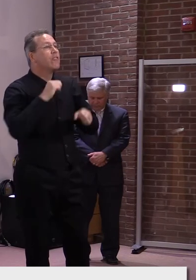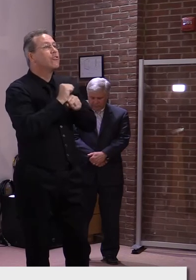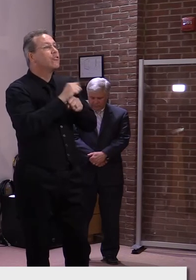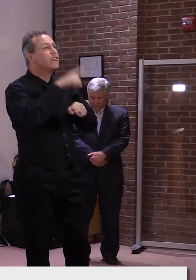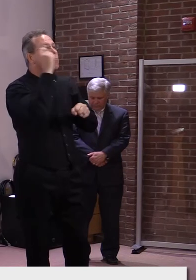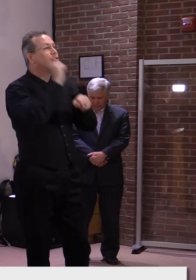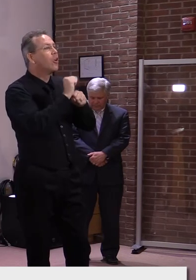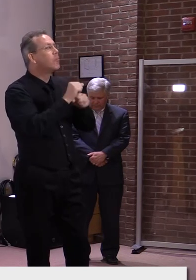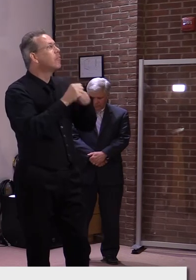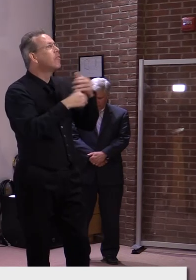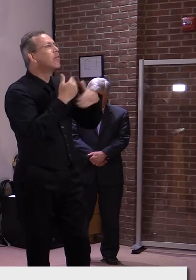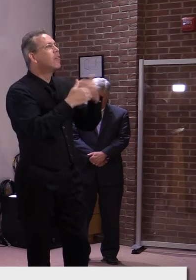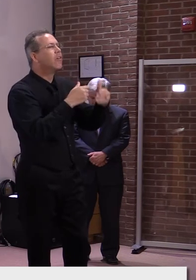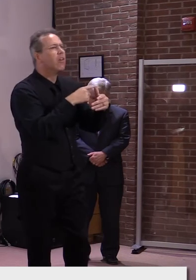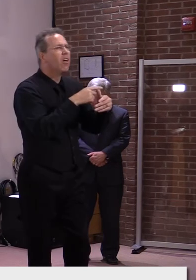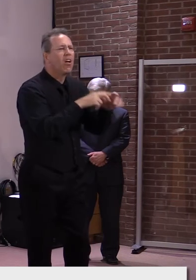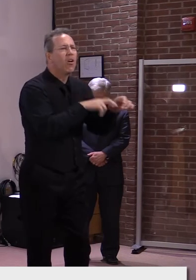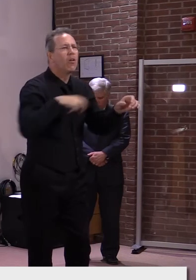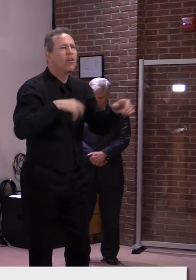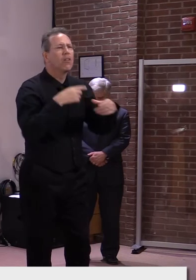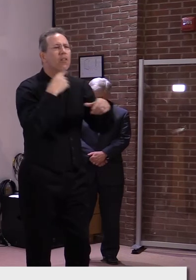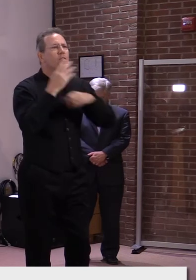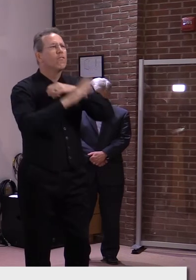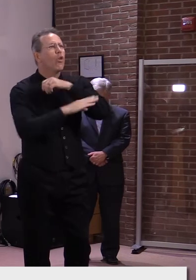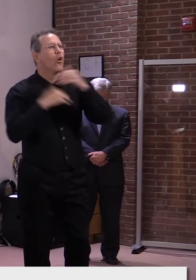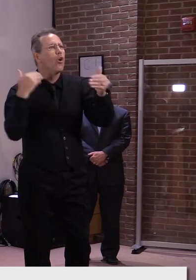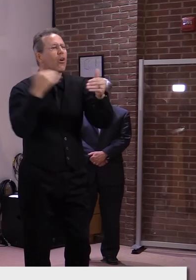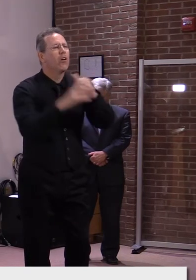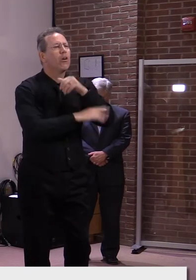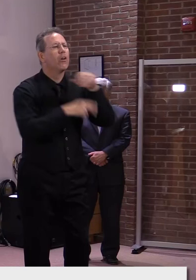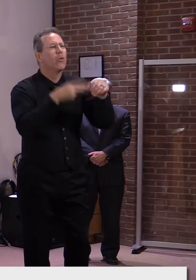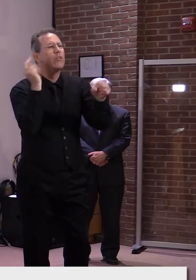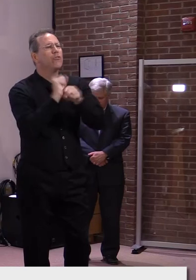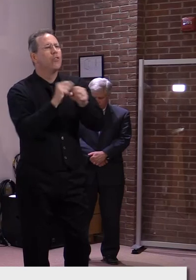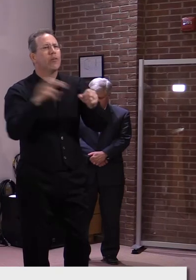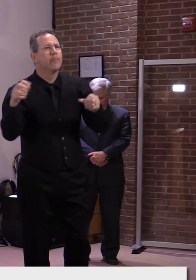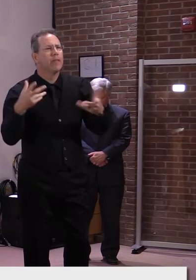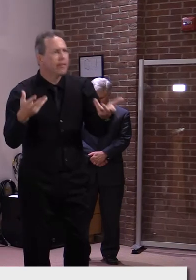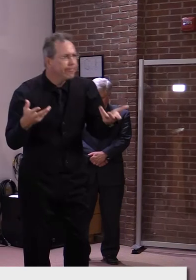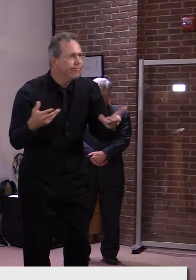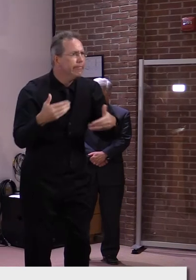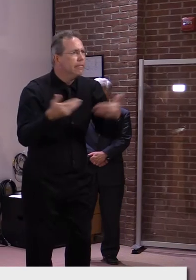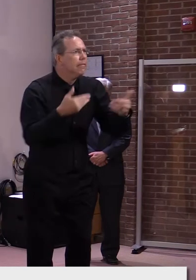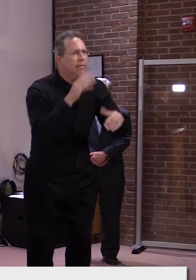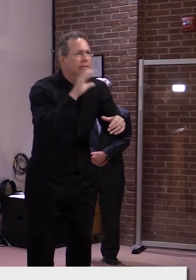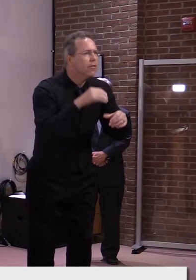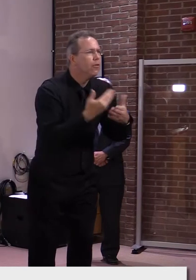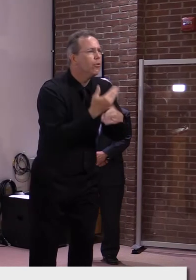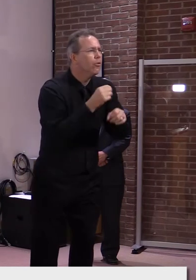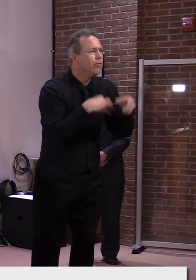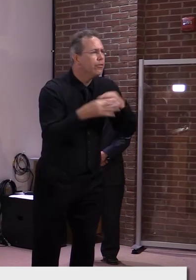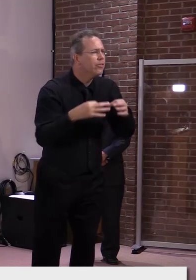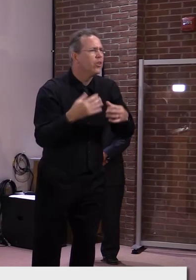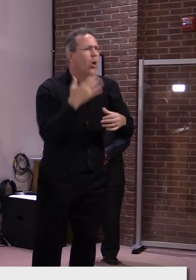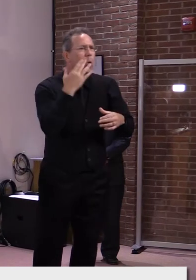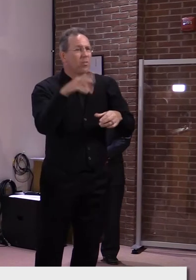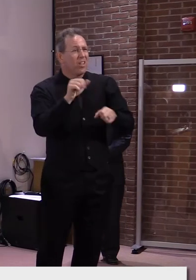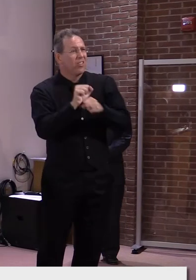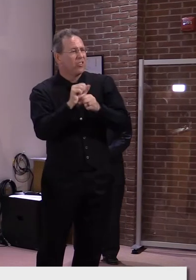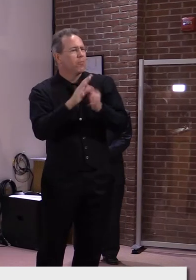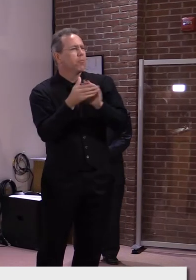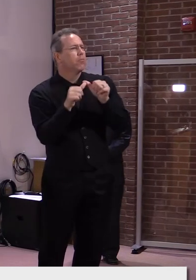looking for longer-term employment. But again, you know, certainly if there are thoughts or ideas or something we're missing, certainly